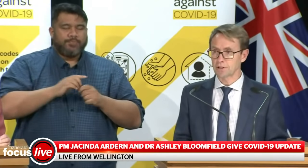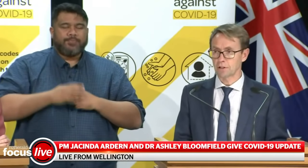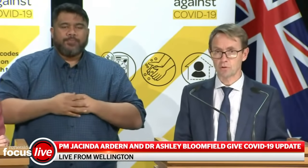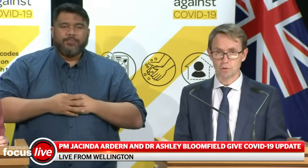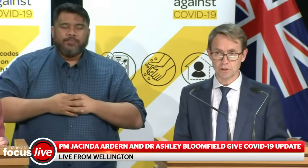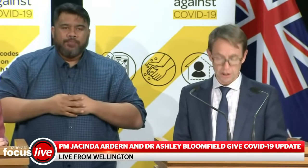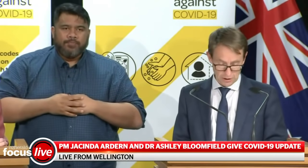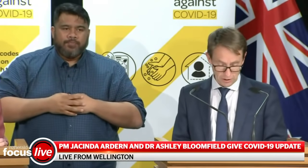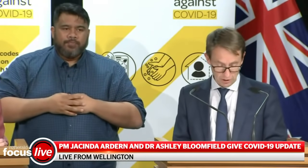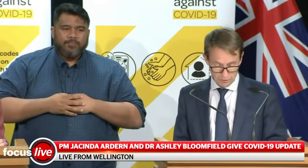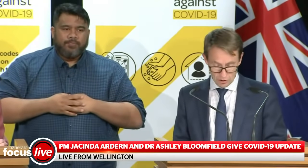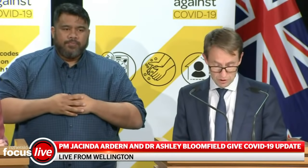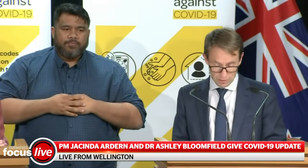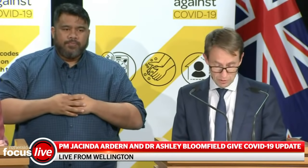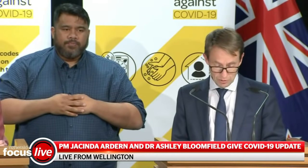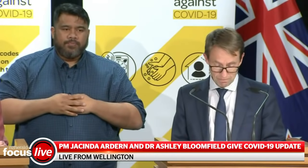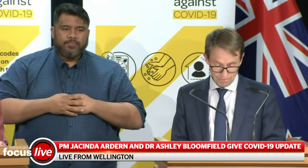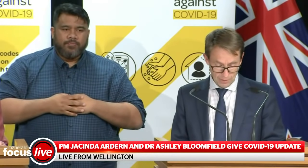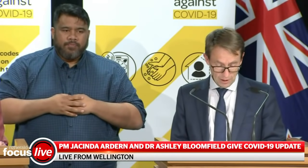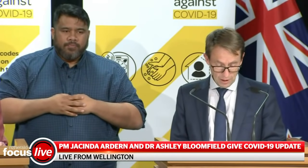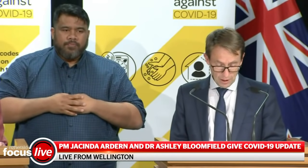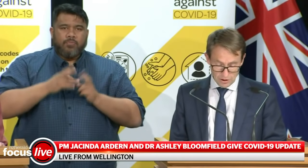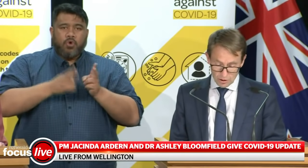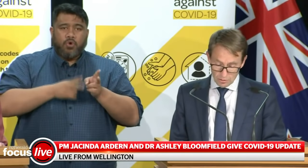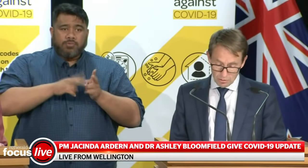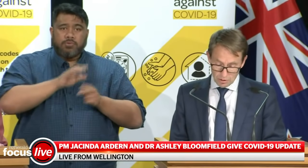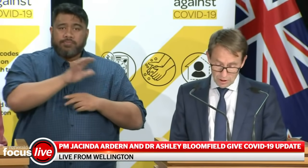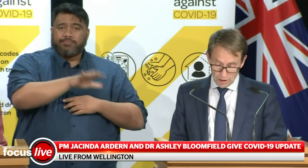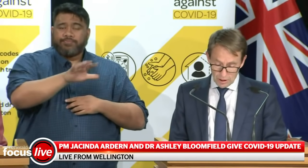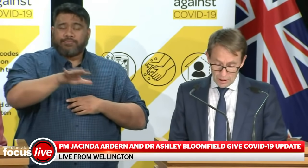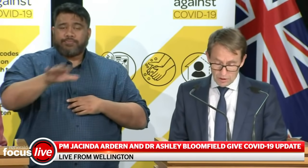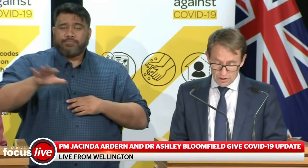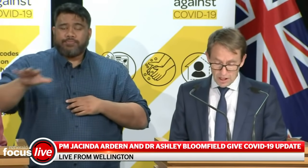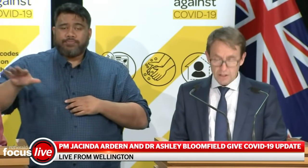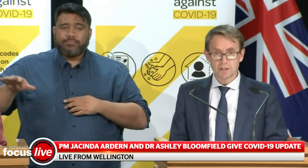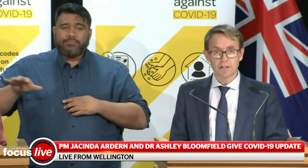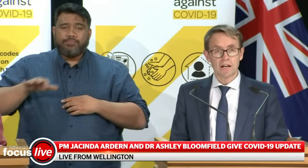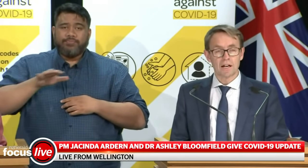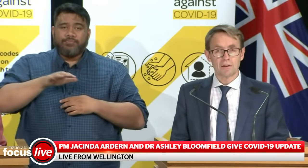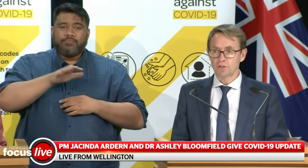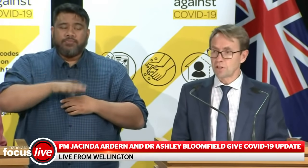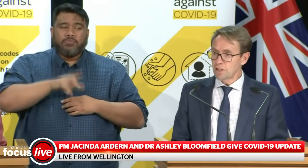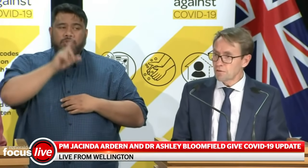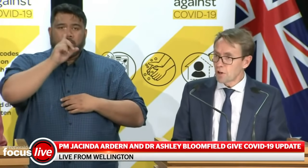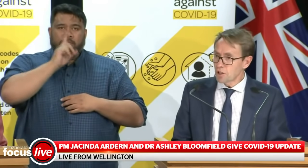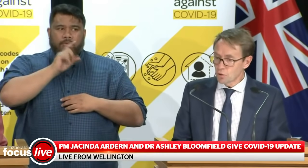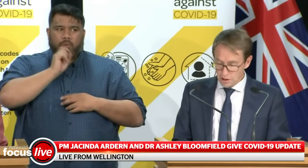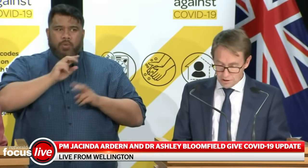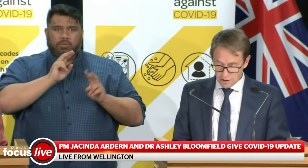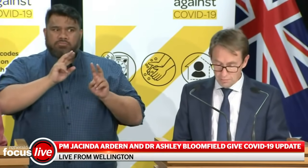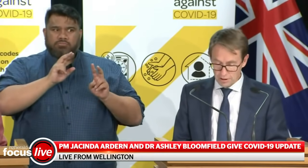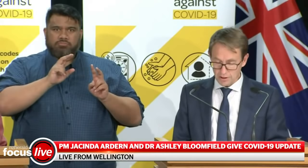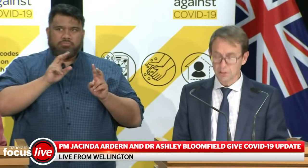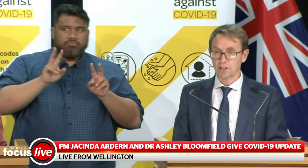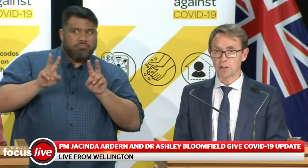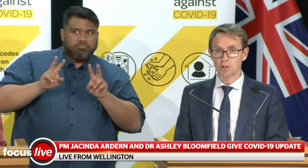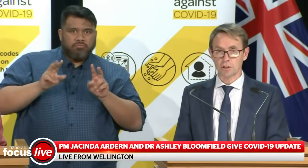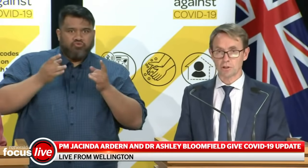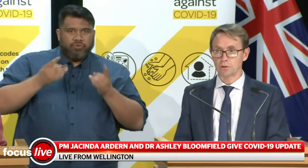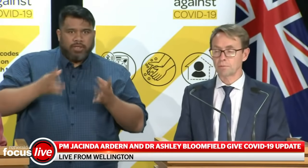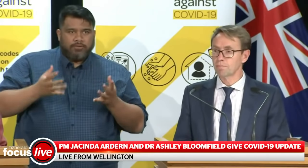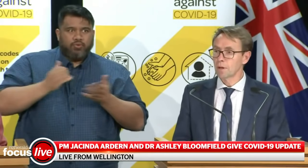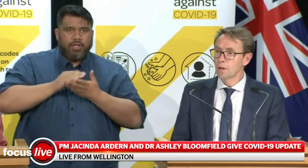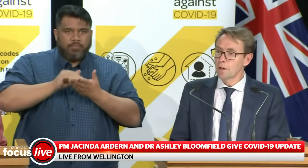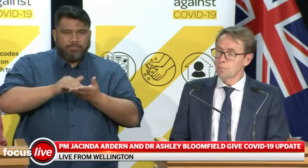in place, of course, in relevant hospitals. So this case was identified in Auckland, but it is a